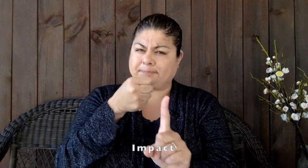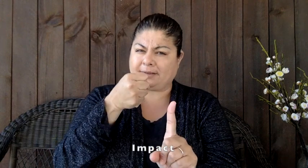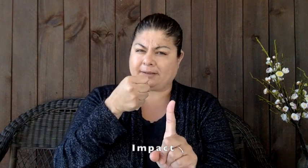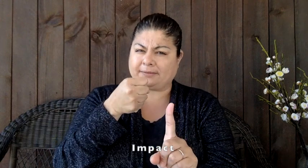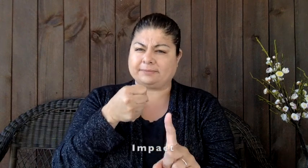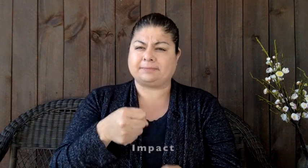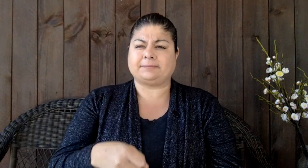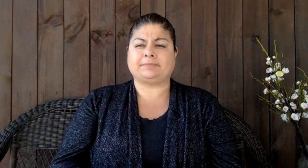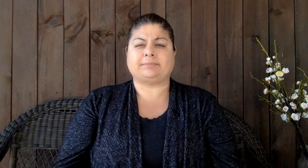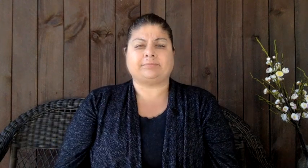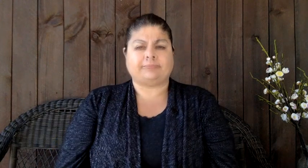impact,